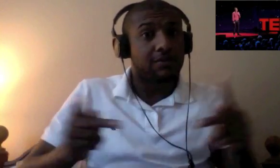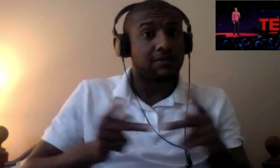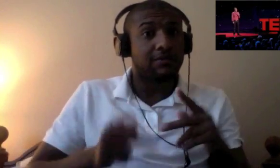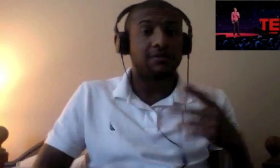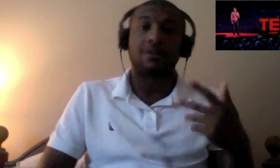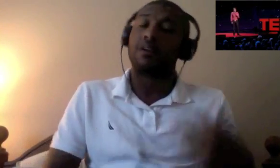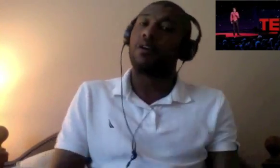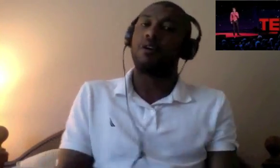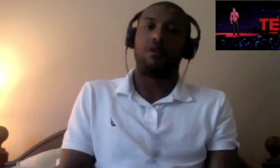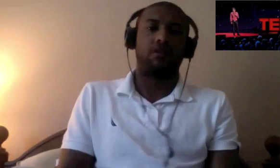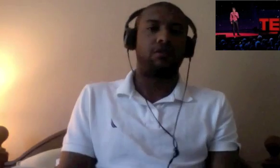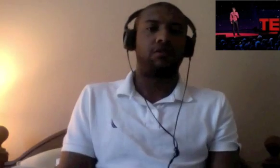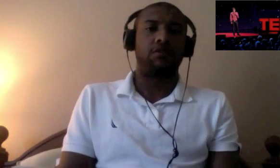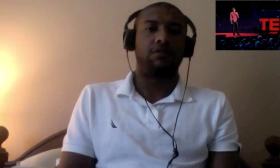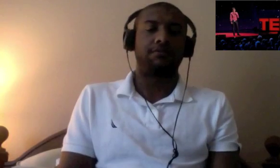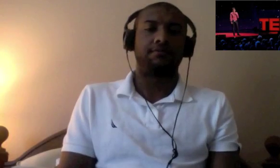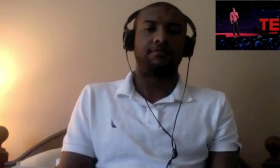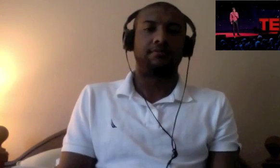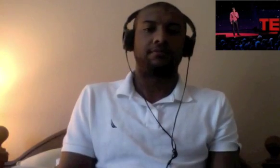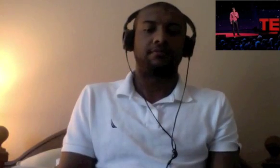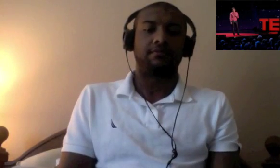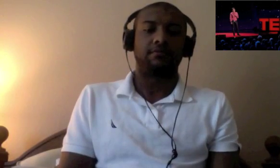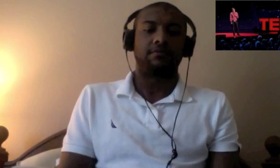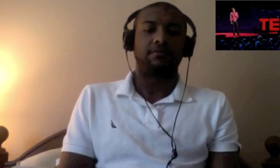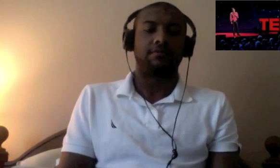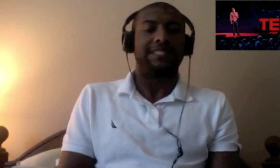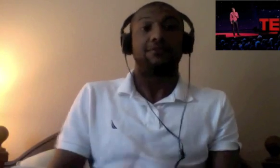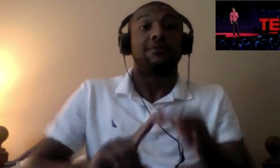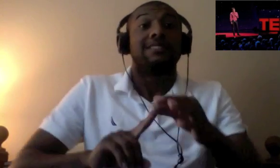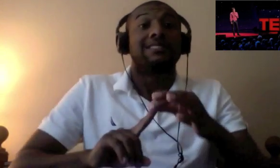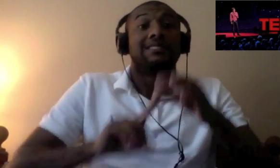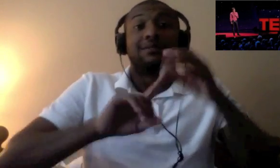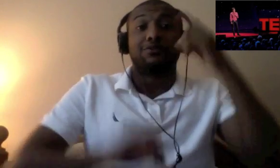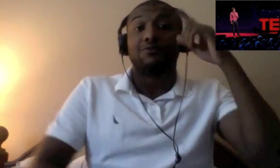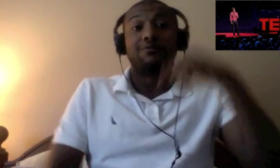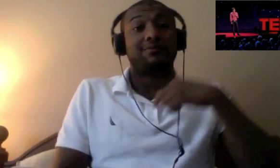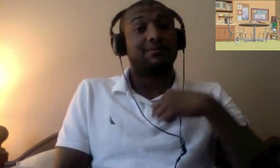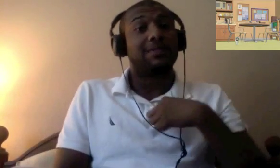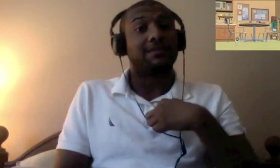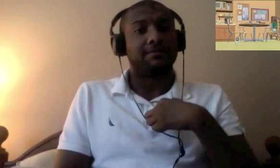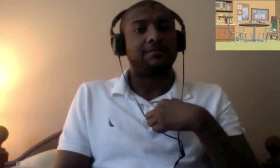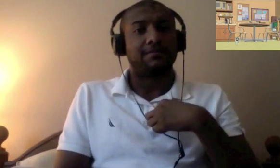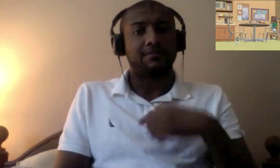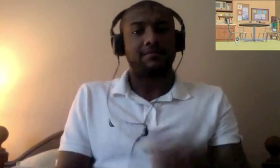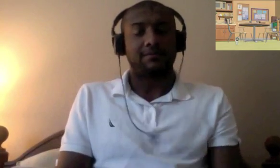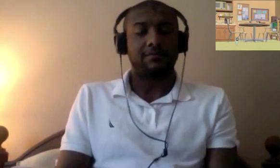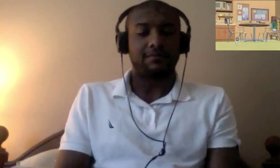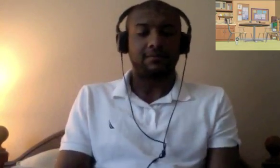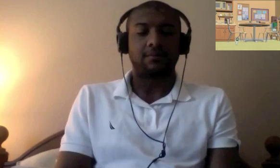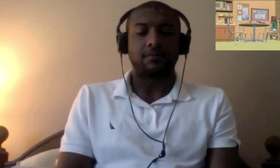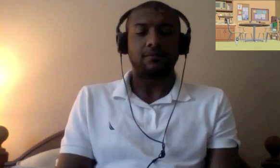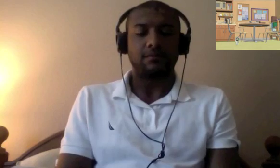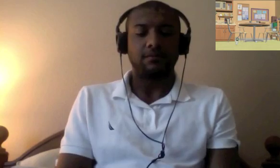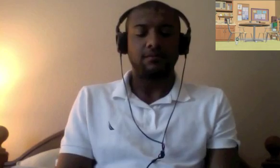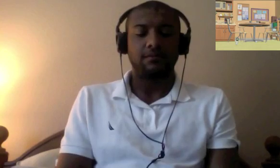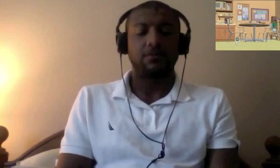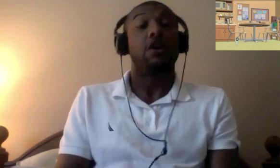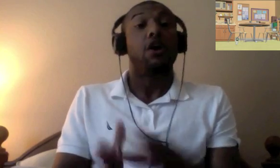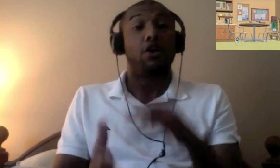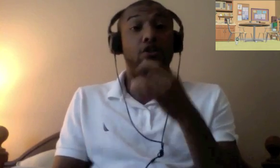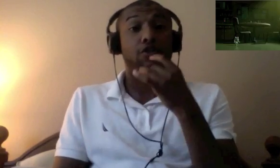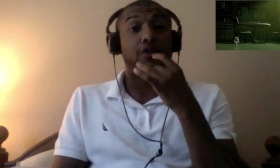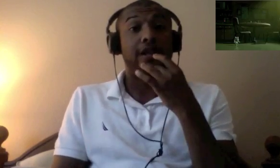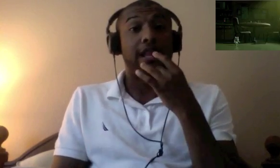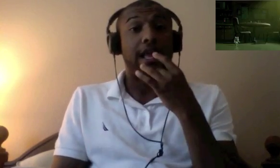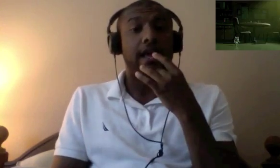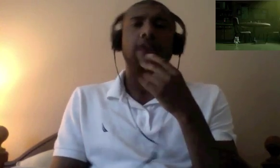This moment never gets old, especially for that little 7-year-old girl that wanted to be an artist. As I learned to light, I learned about using light